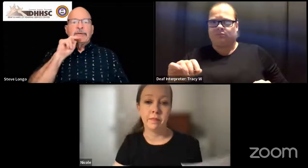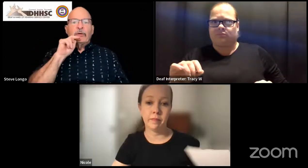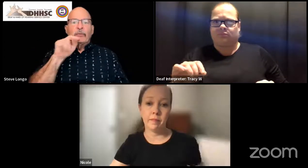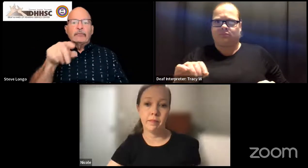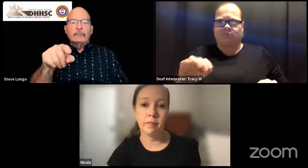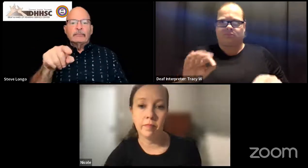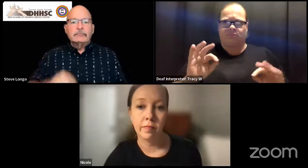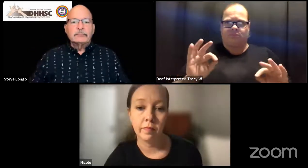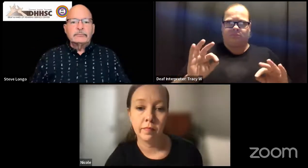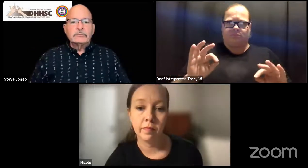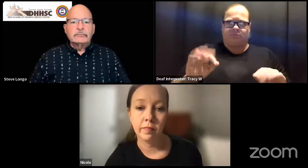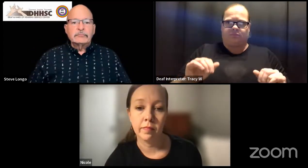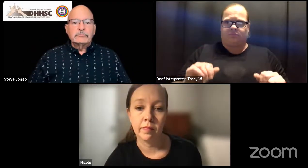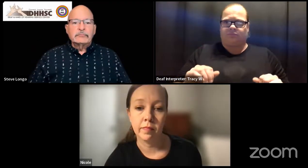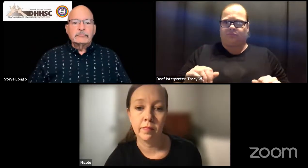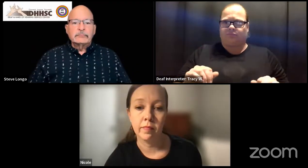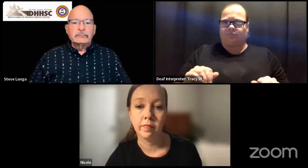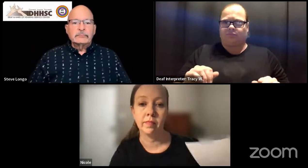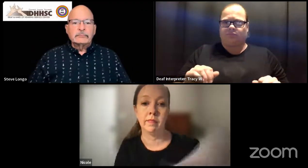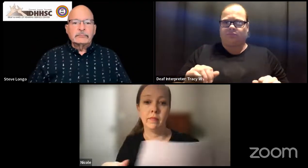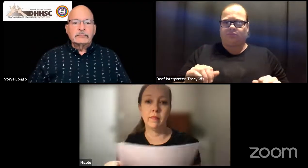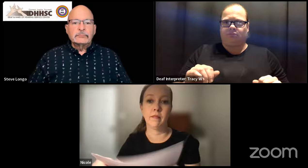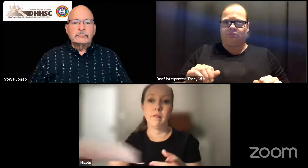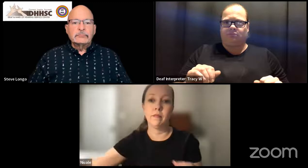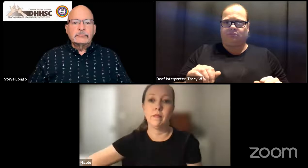agenda down so that everyone can see better. Okay.